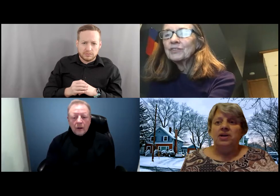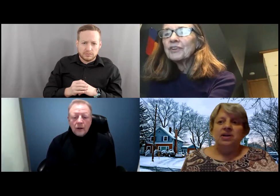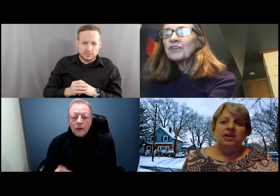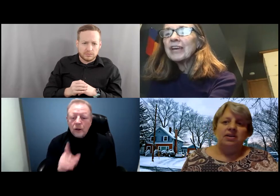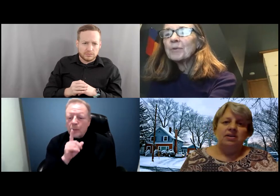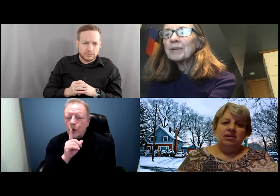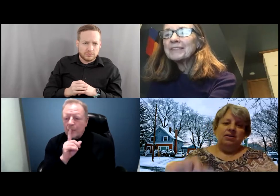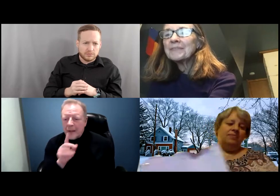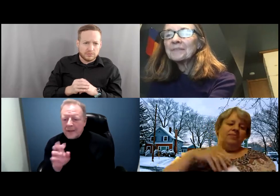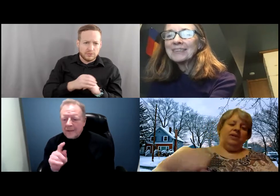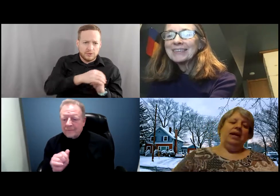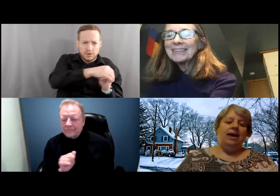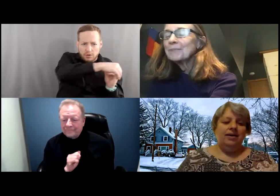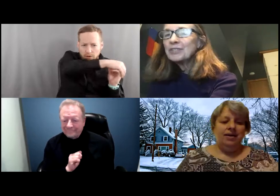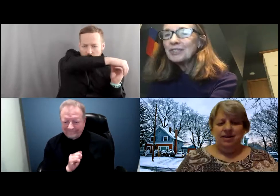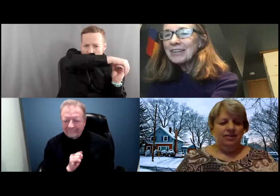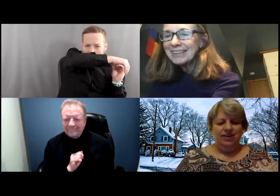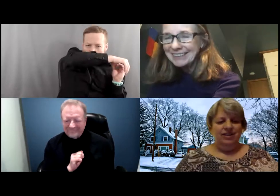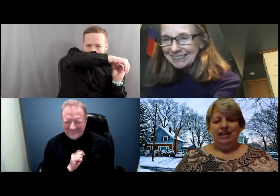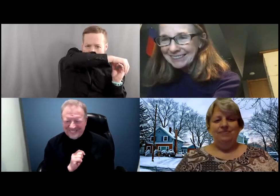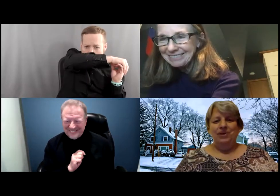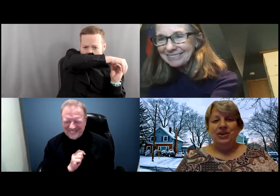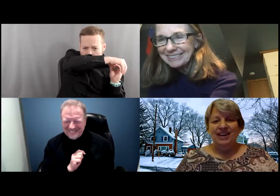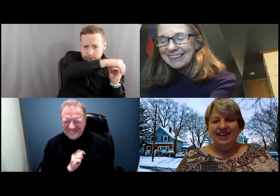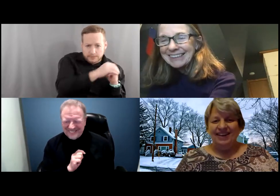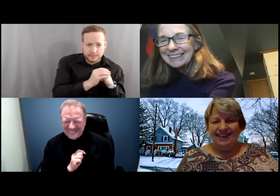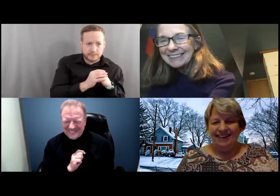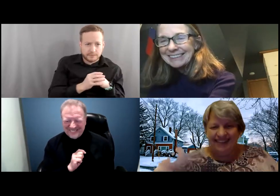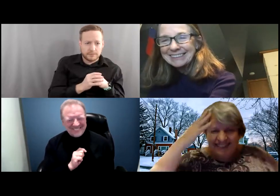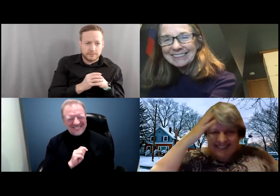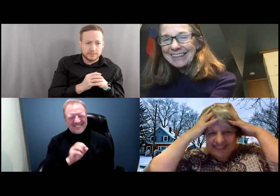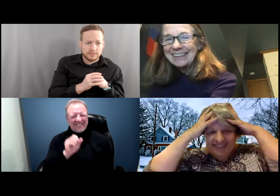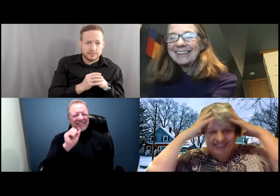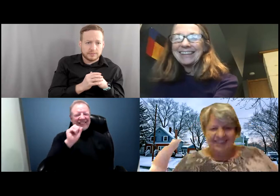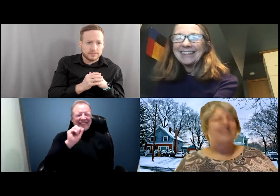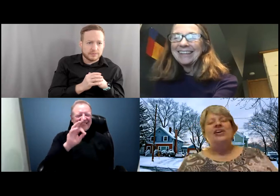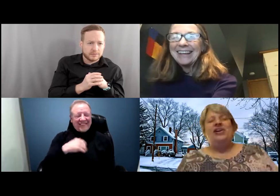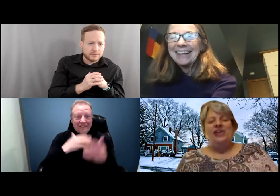Oh, turn on your camera, Betsy. I mean, your. Muted.